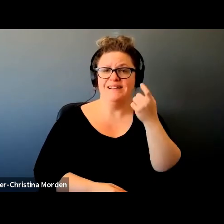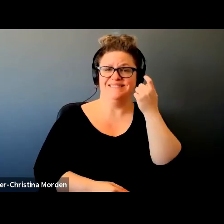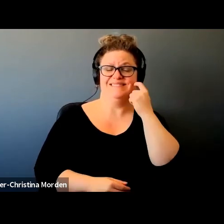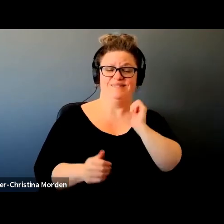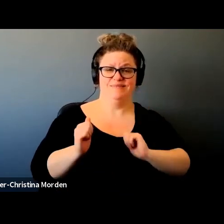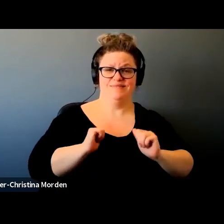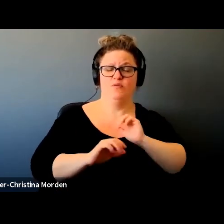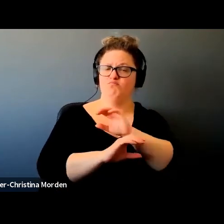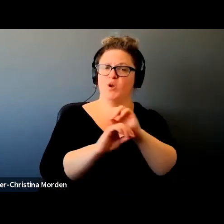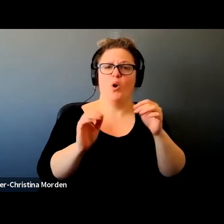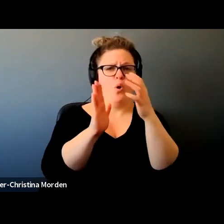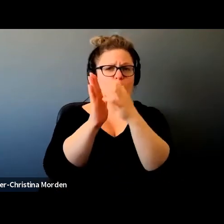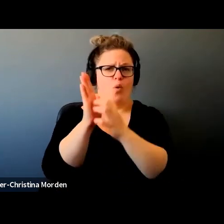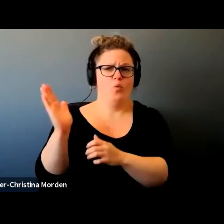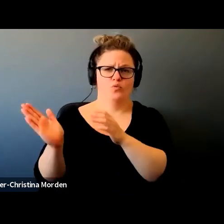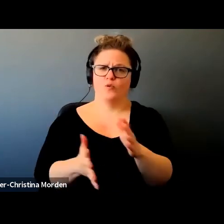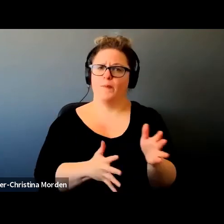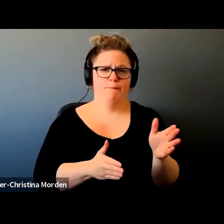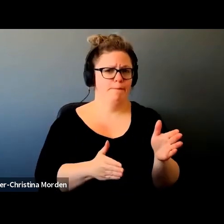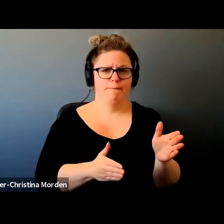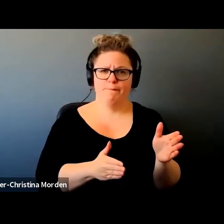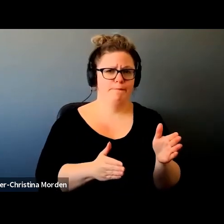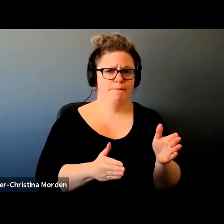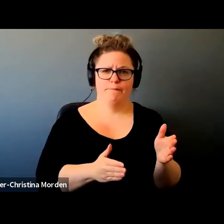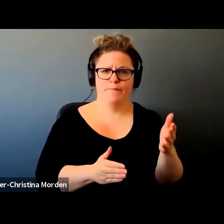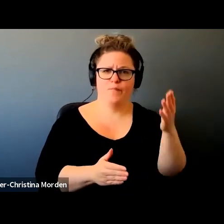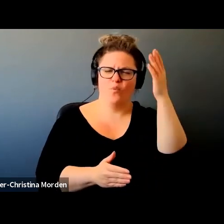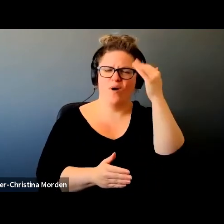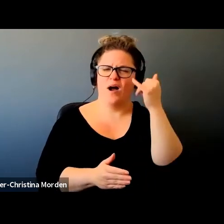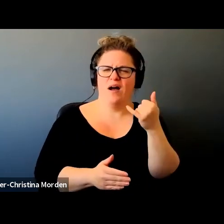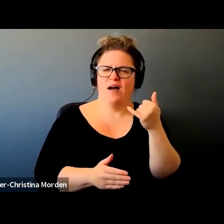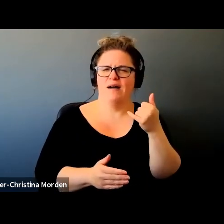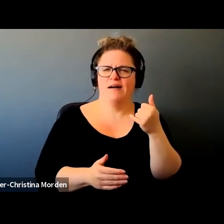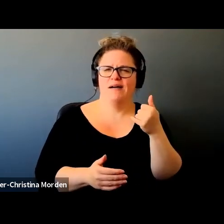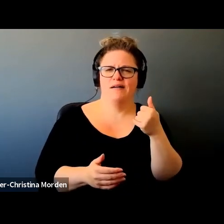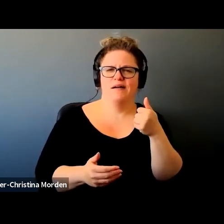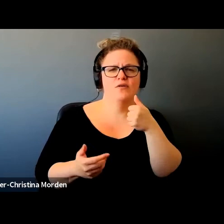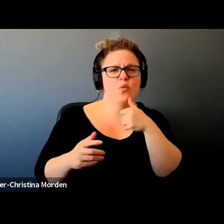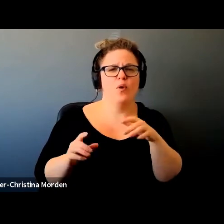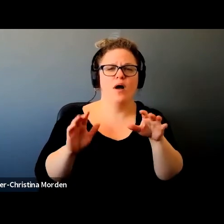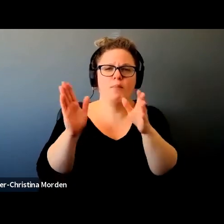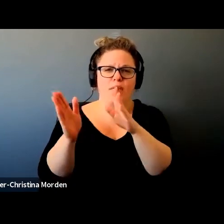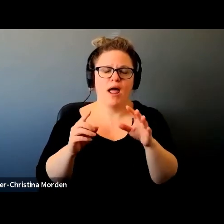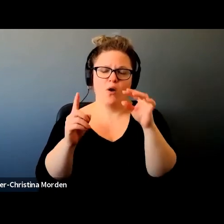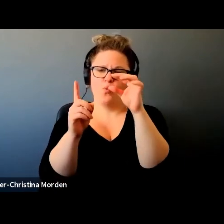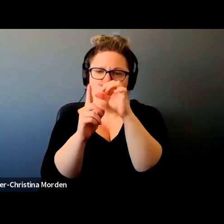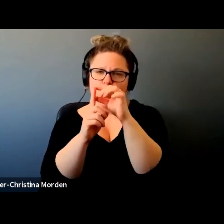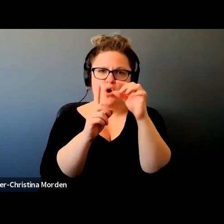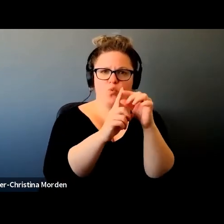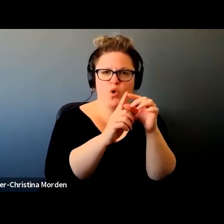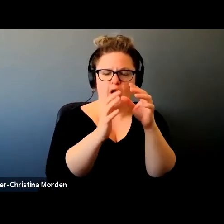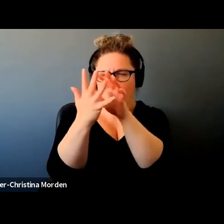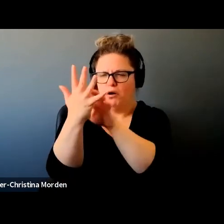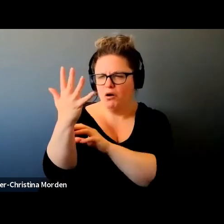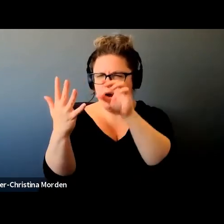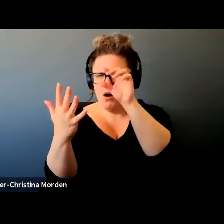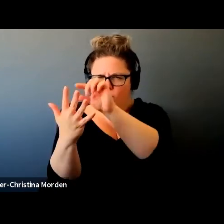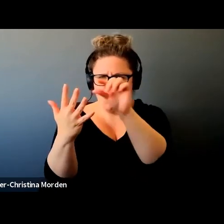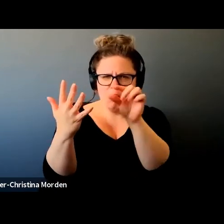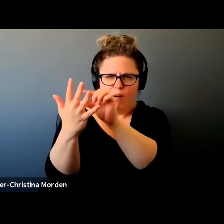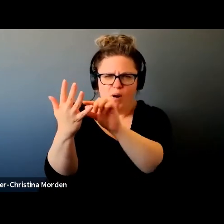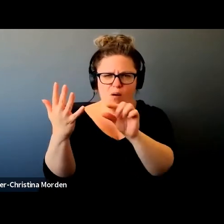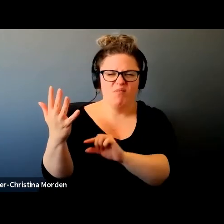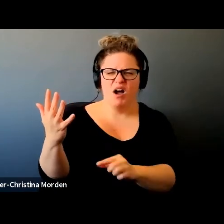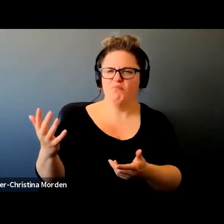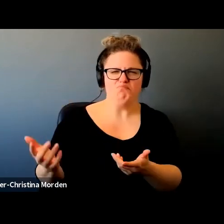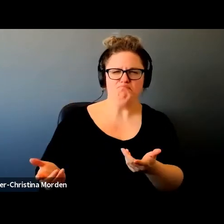really wanted to get past being too in love with any individual words that I might come up with. And